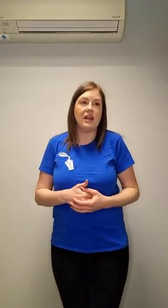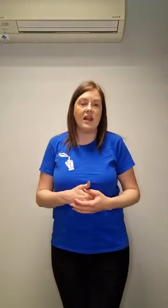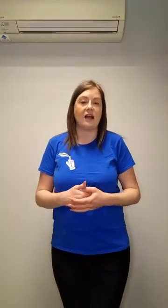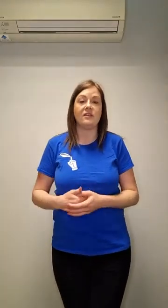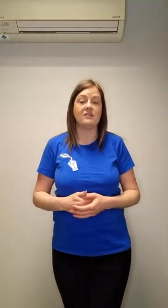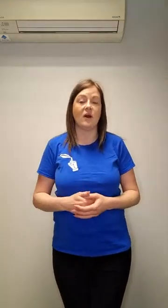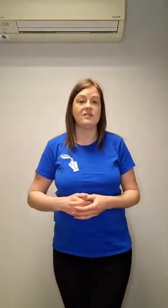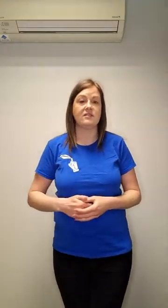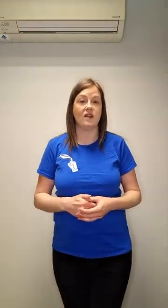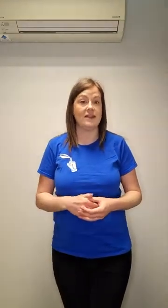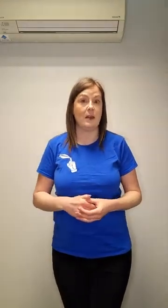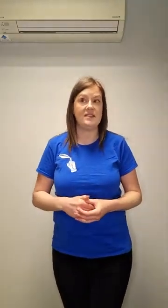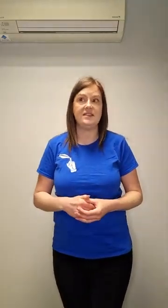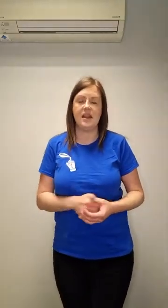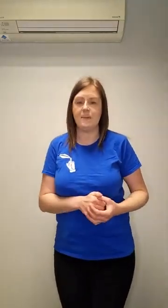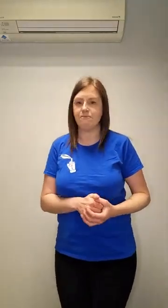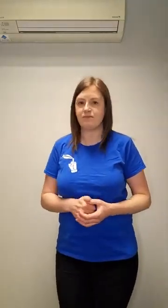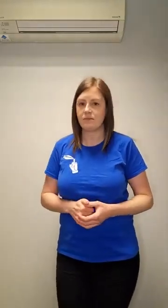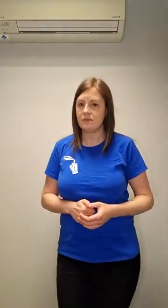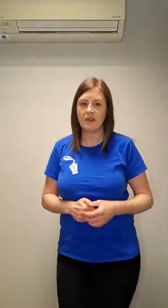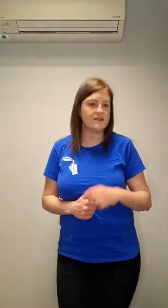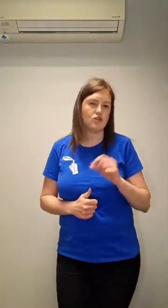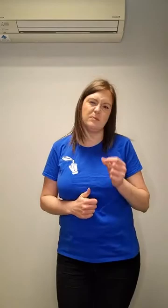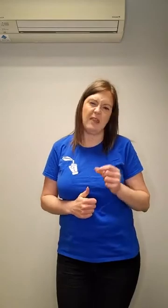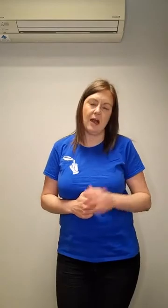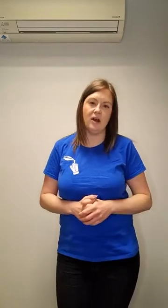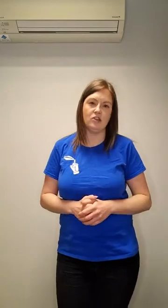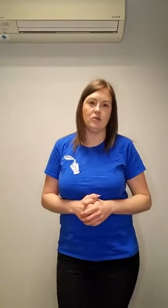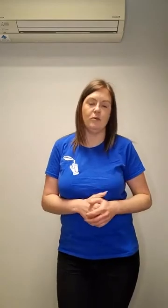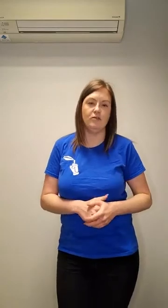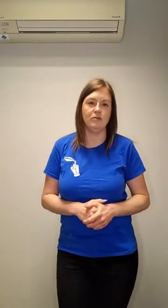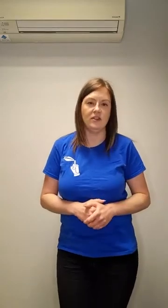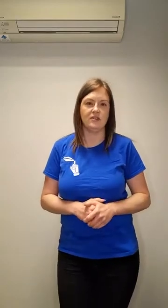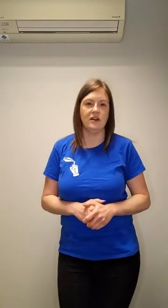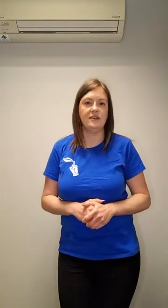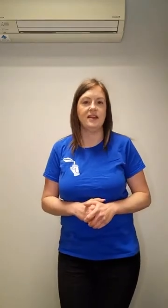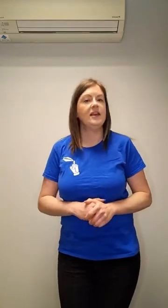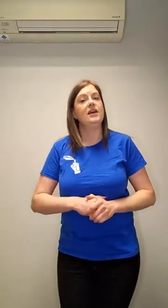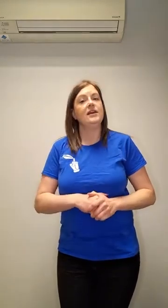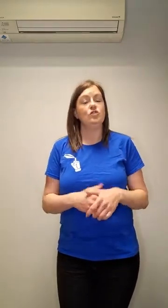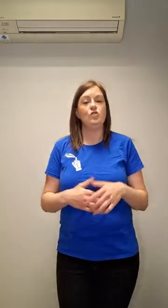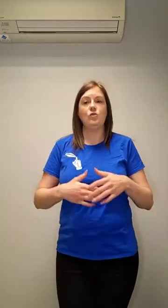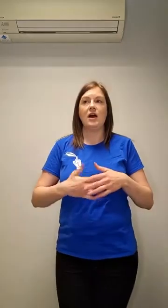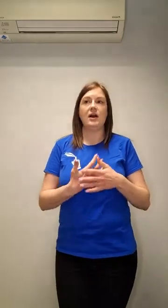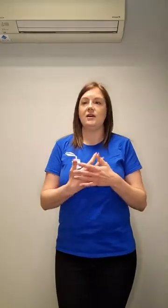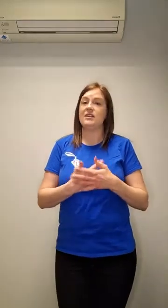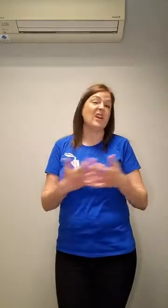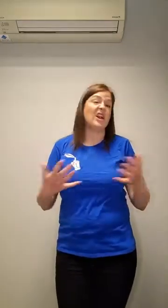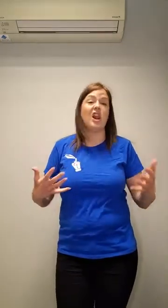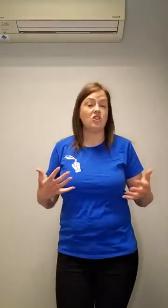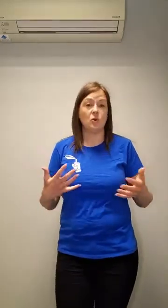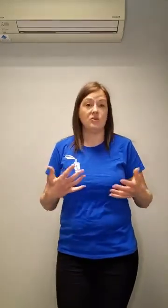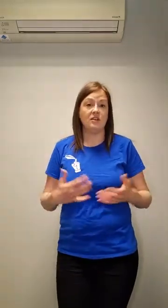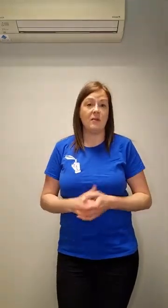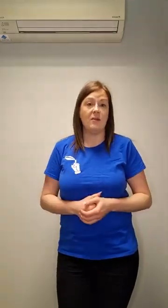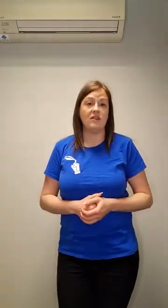and concise signs can be seen. So just bear that in mind when you're performing your signs. to a slightly larger audience maybe than just